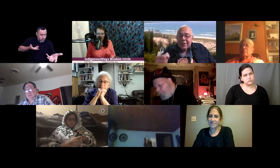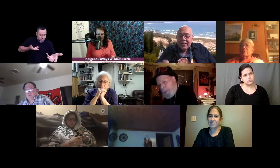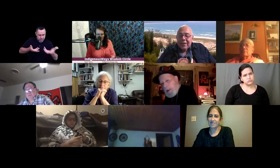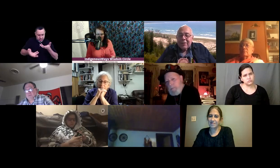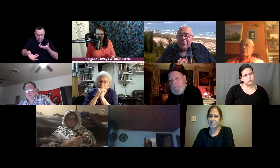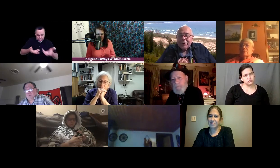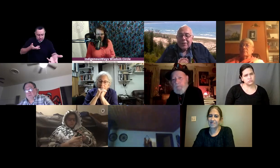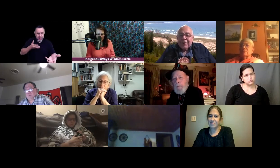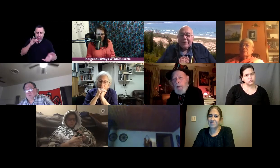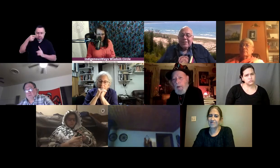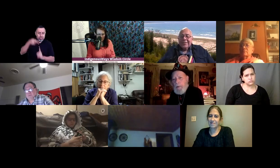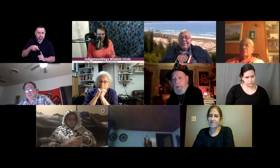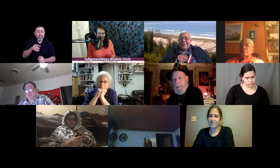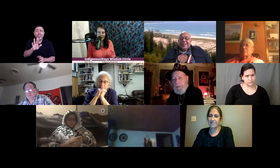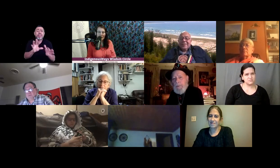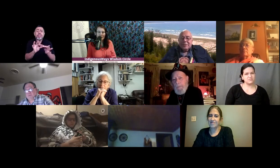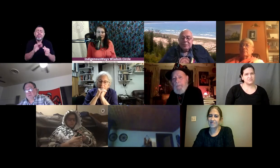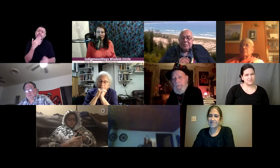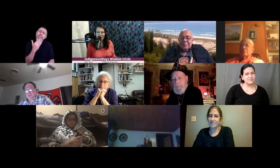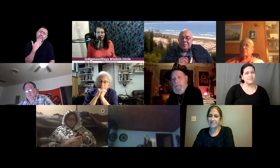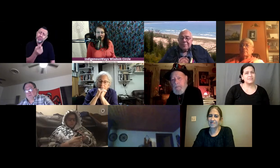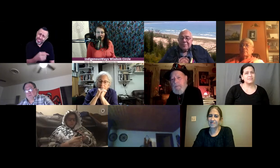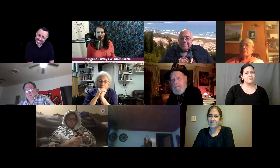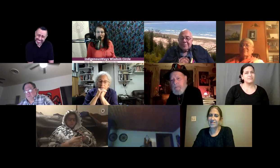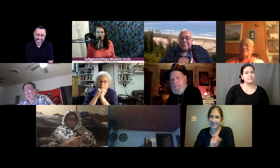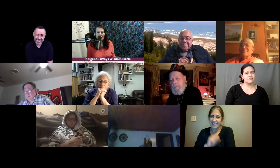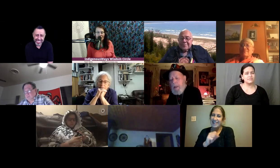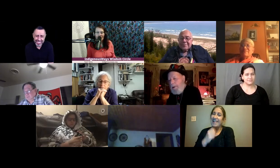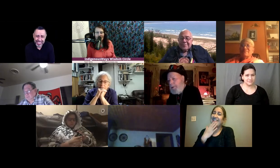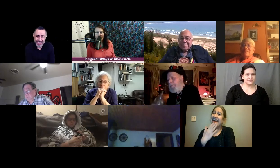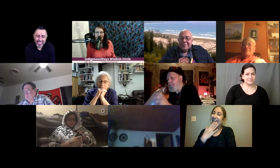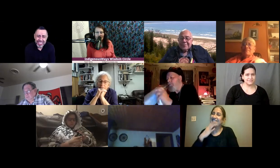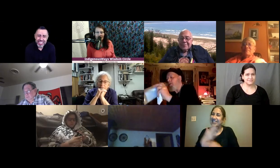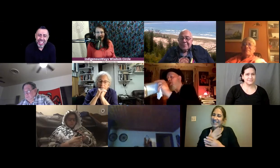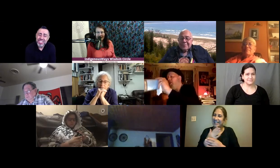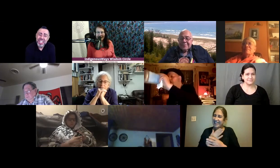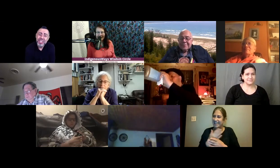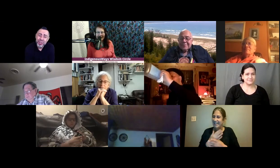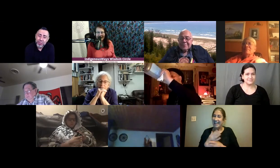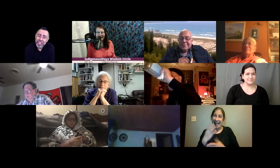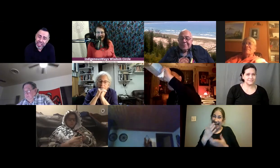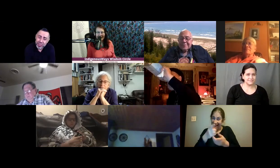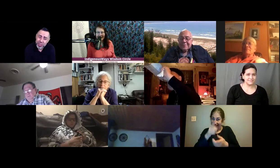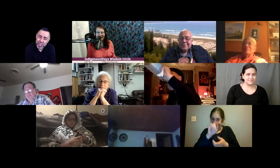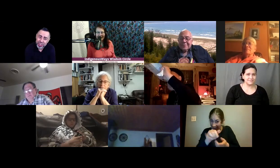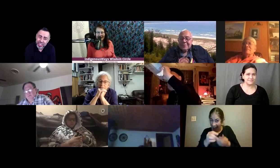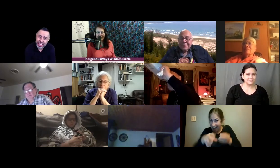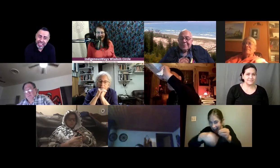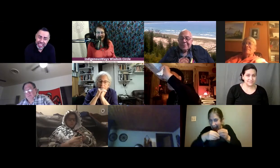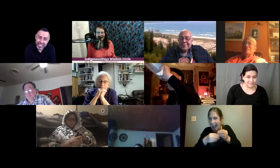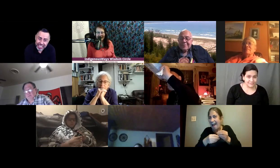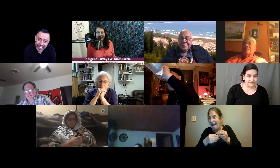So thank you for your comments. Yes, thank you, Frank. Thank you for